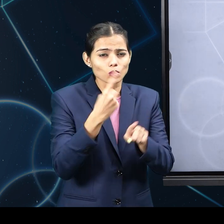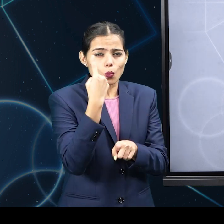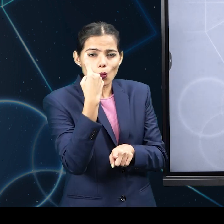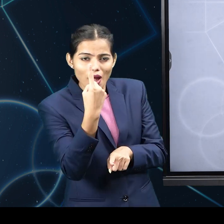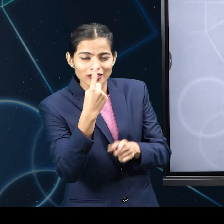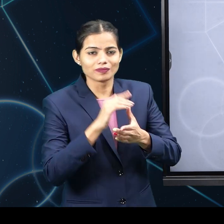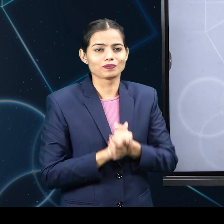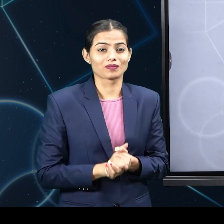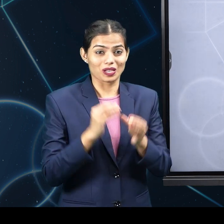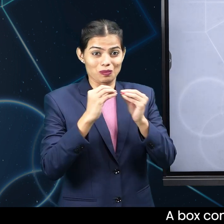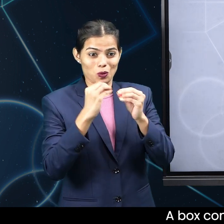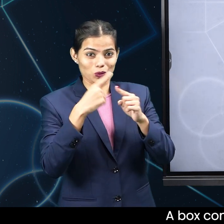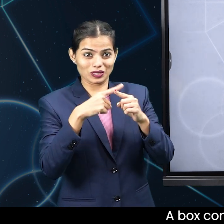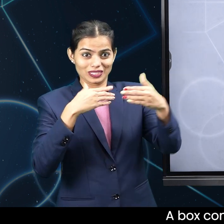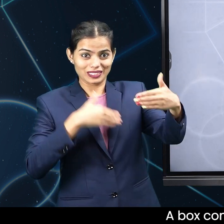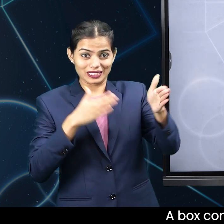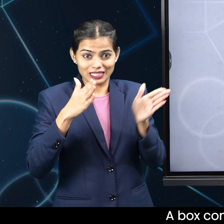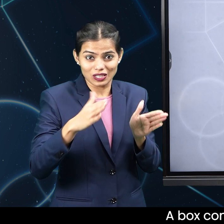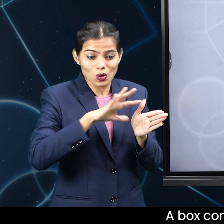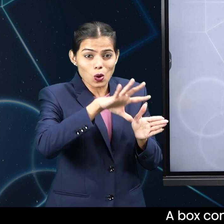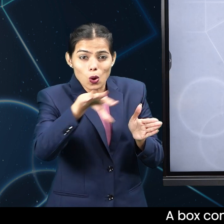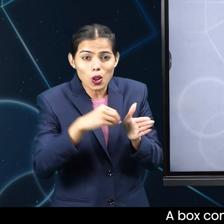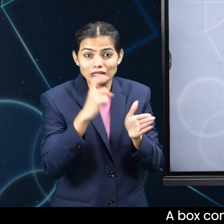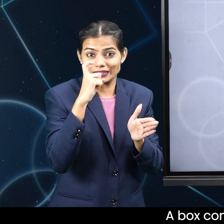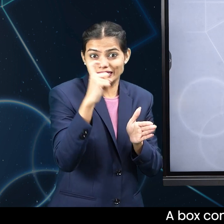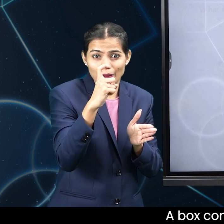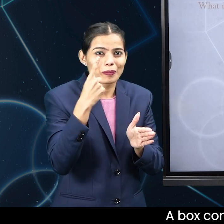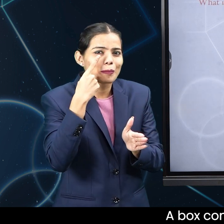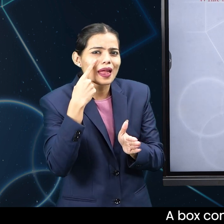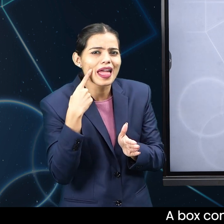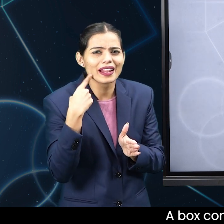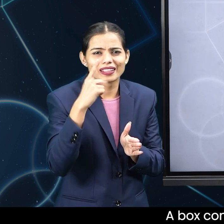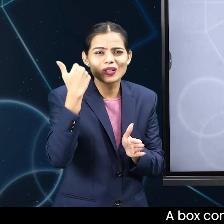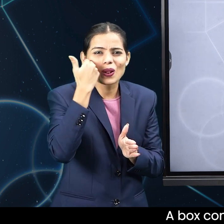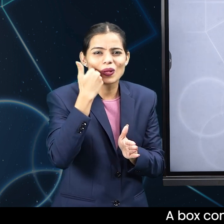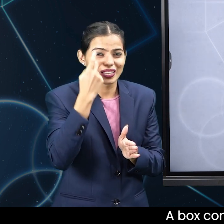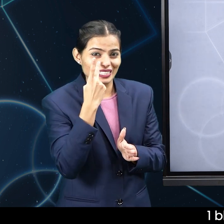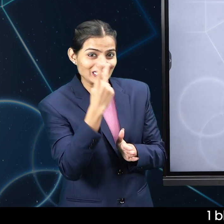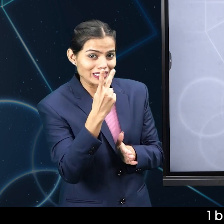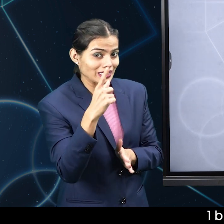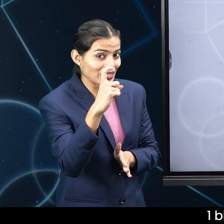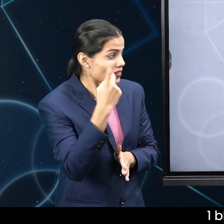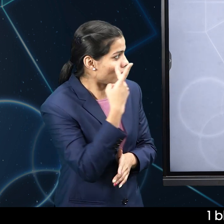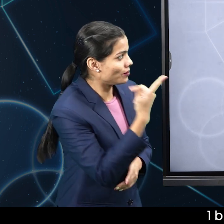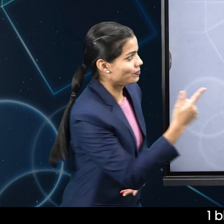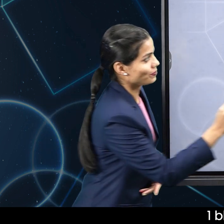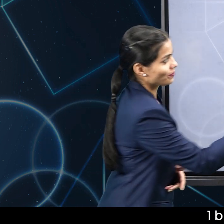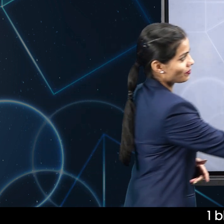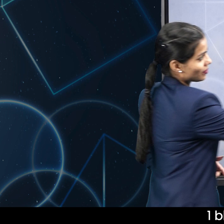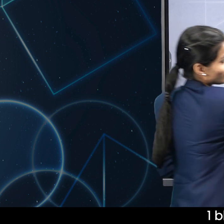Example 1. A box contains 7 yellow balls, 7 red balls, 1 black ball and 1 white